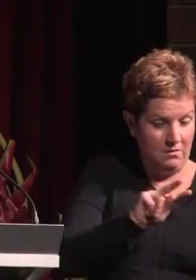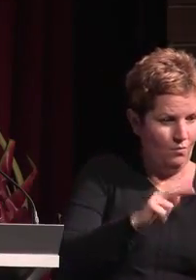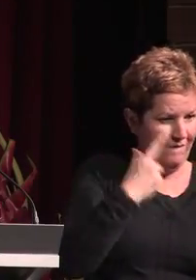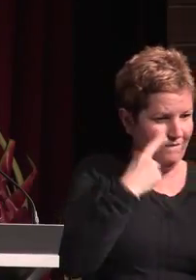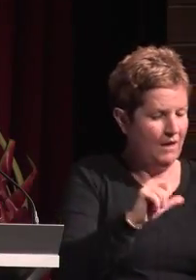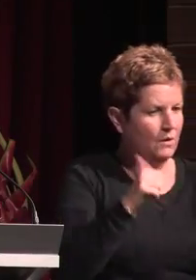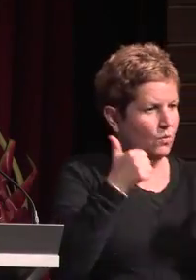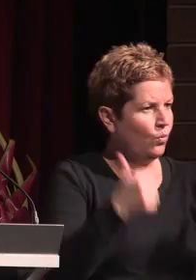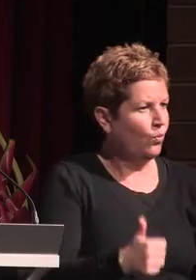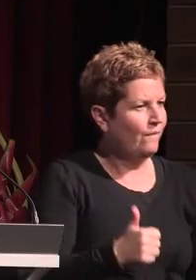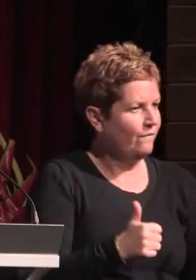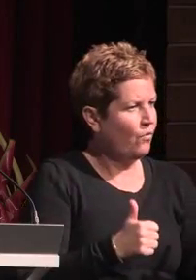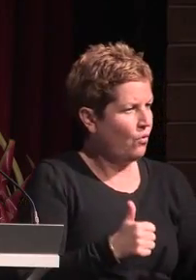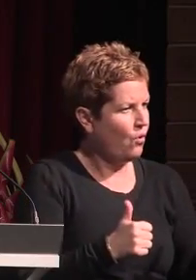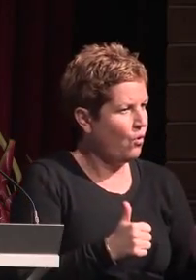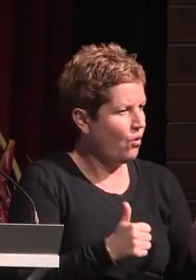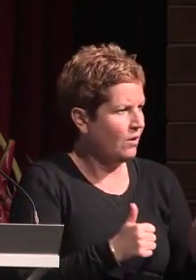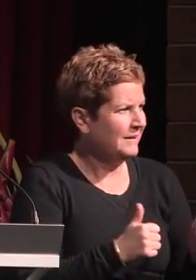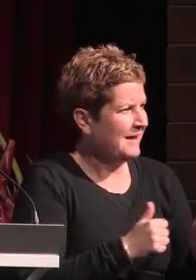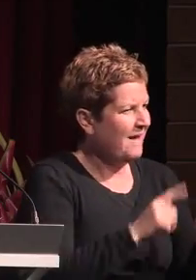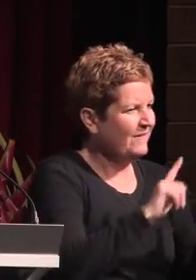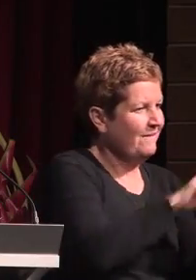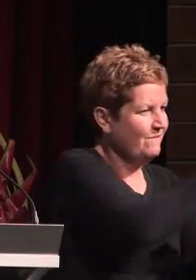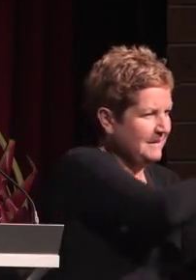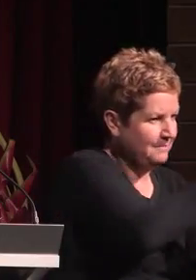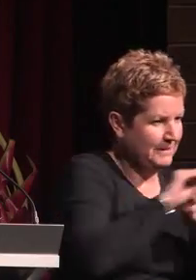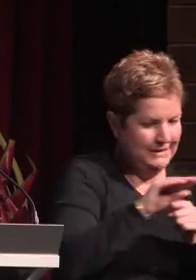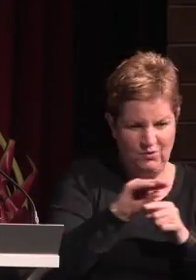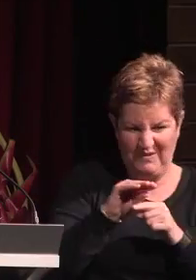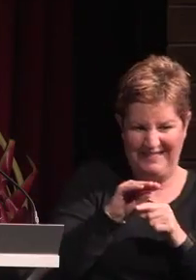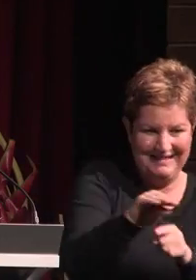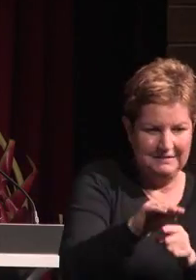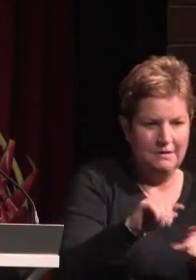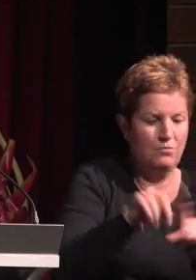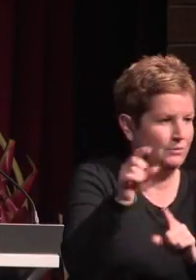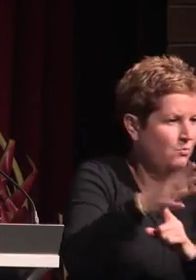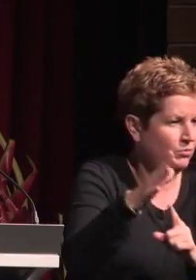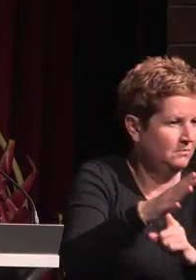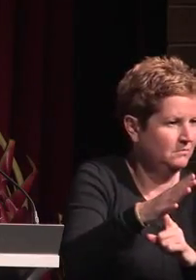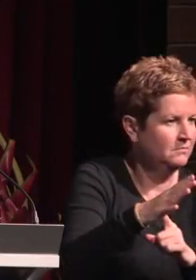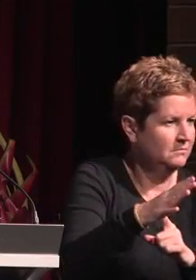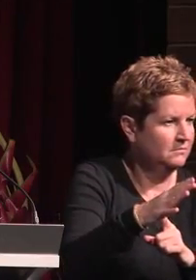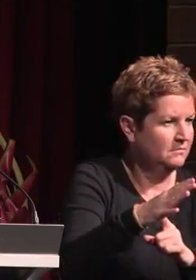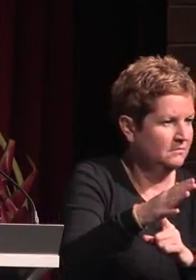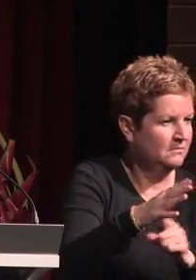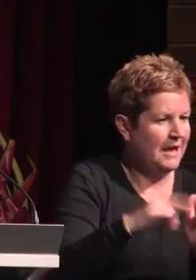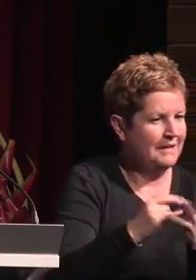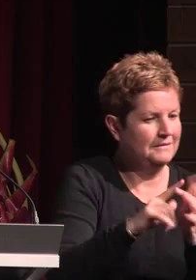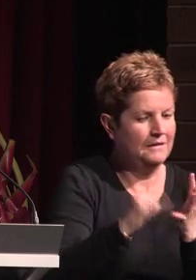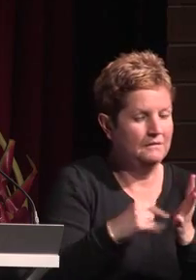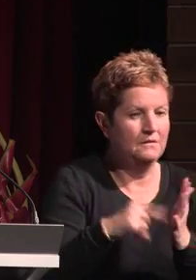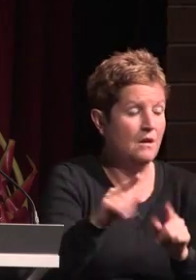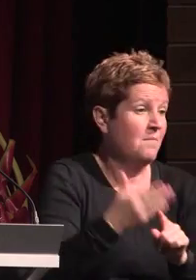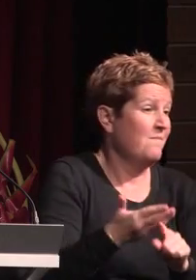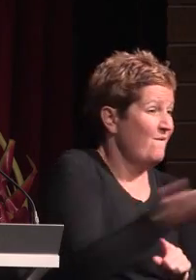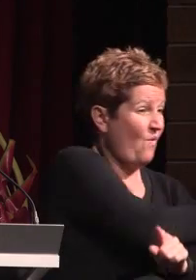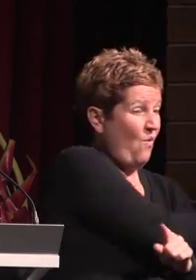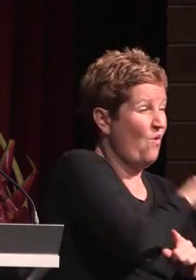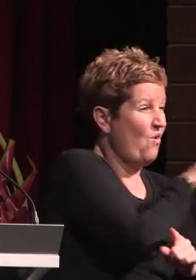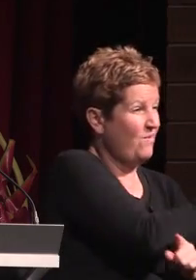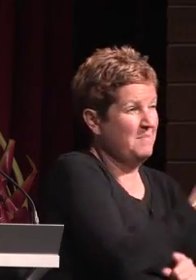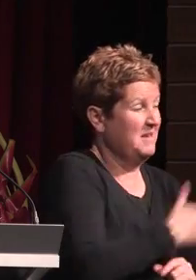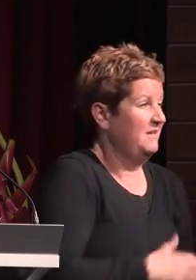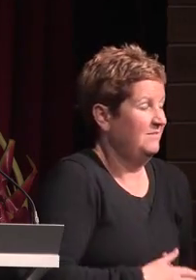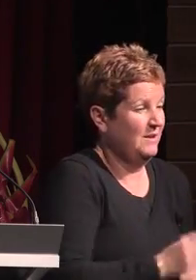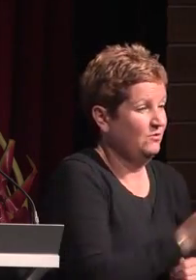able to direct investments to the most important threats and assets. Prior to doing these WAPs, we were pretty only getting